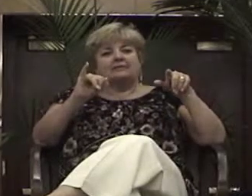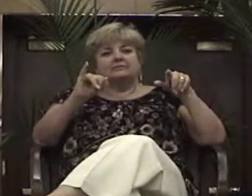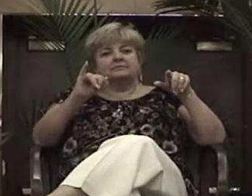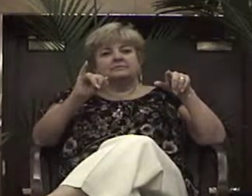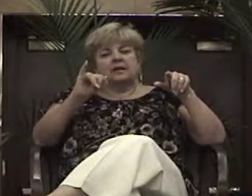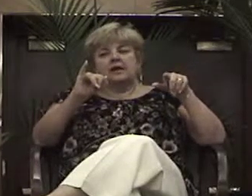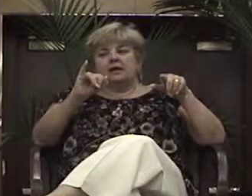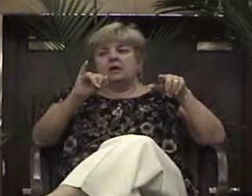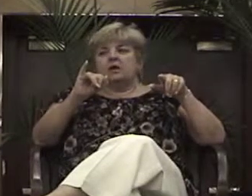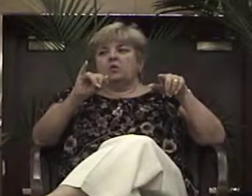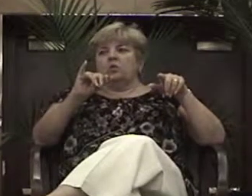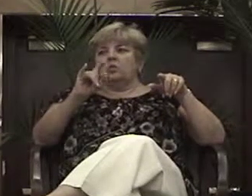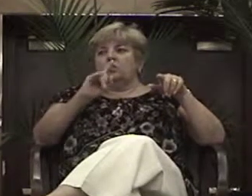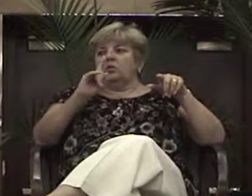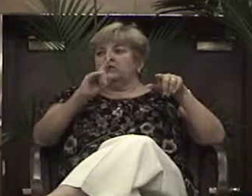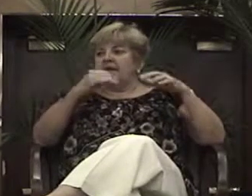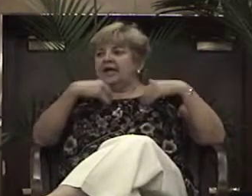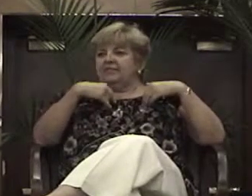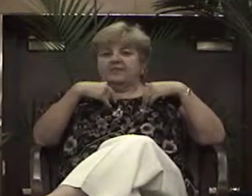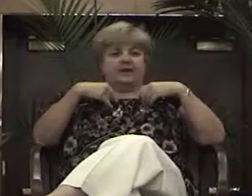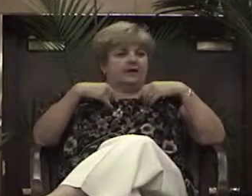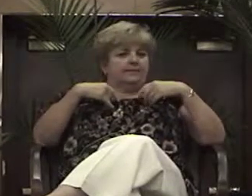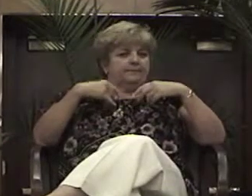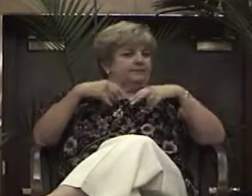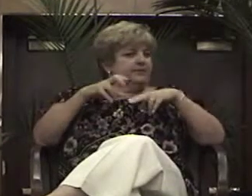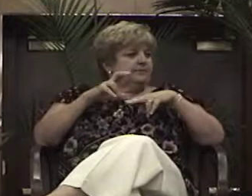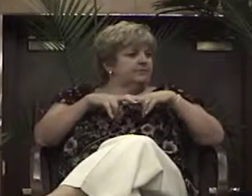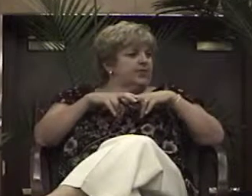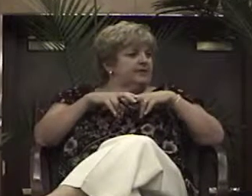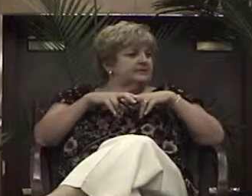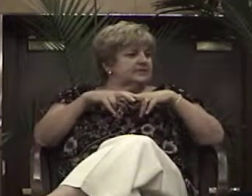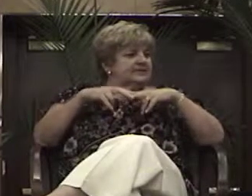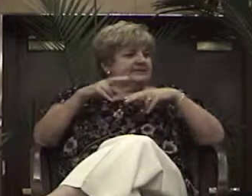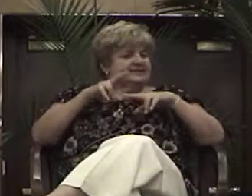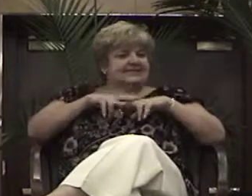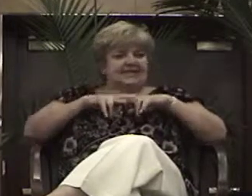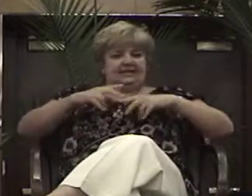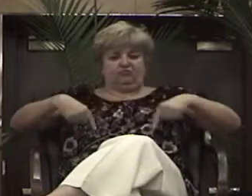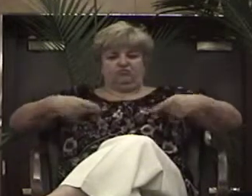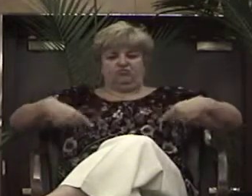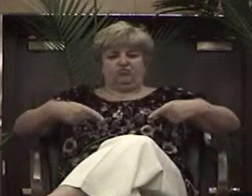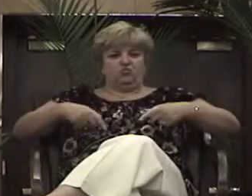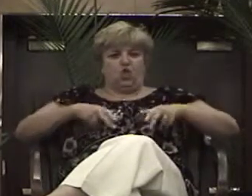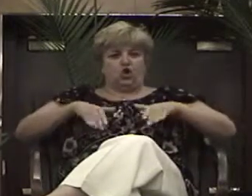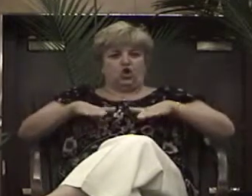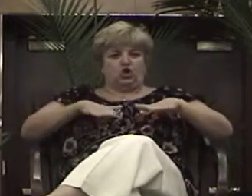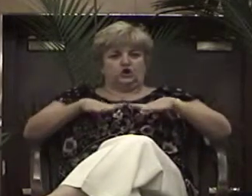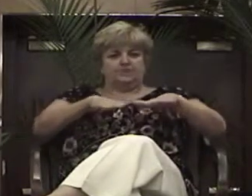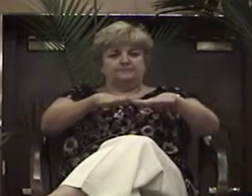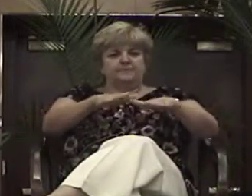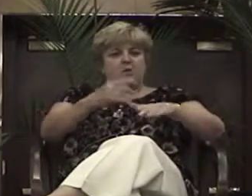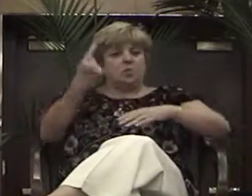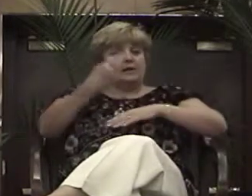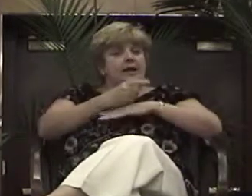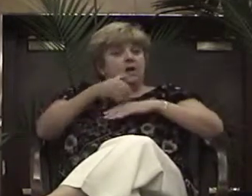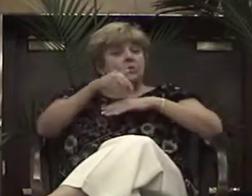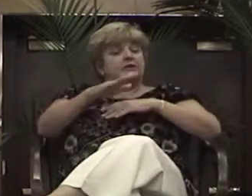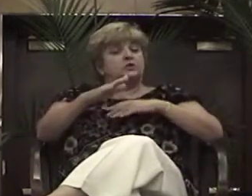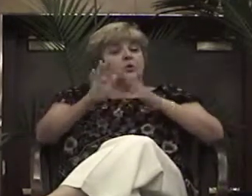with the brakes and the little seat. And you know, here one day I was invited to go to the medical show and display that in Atlanta, Georgia. This